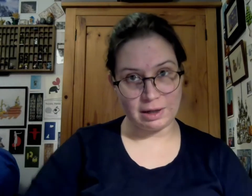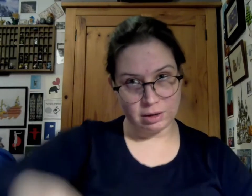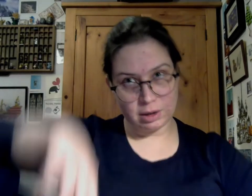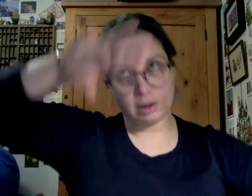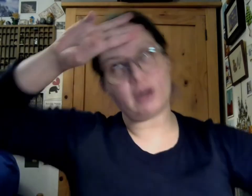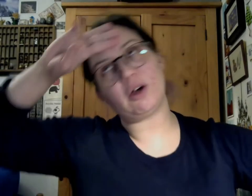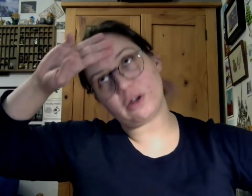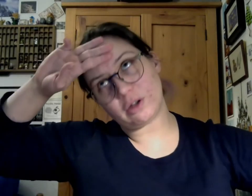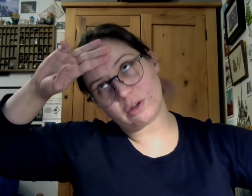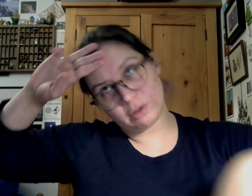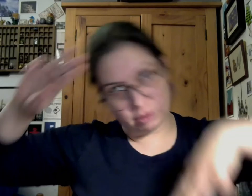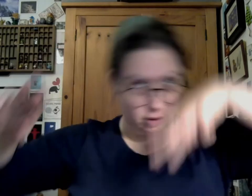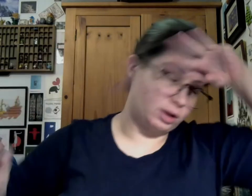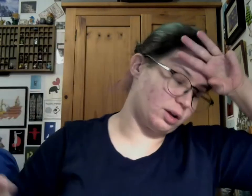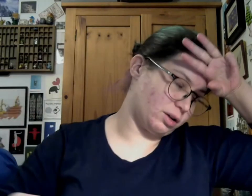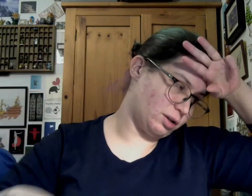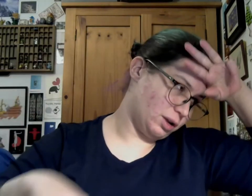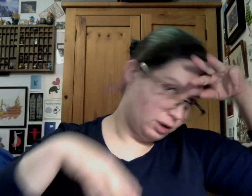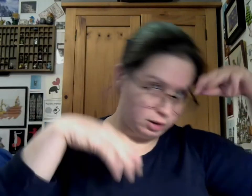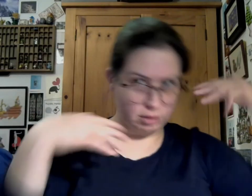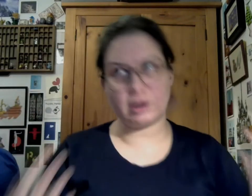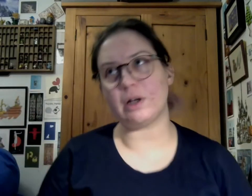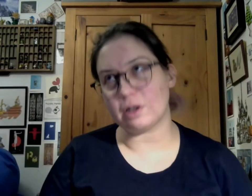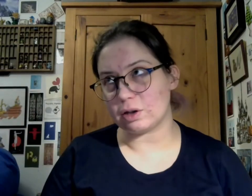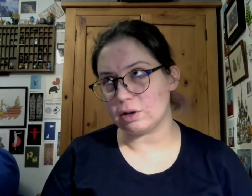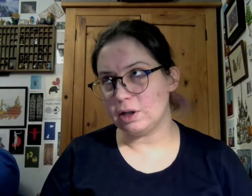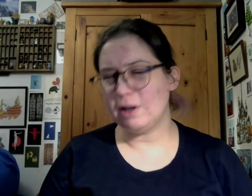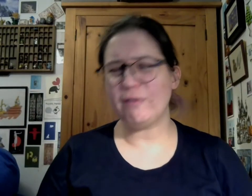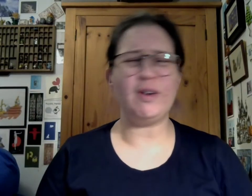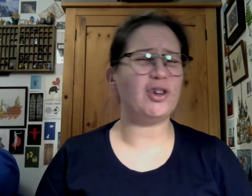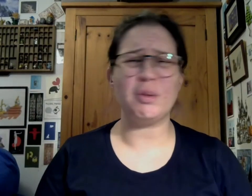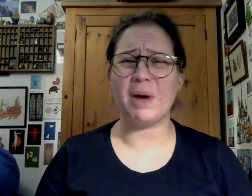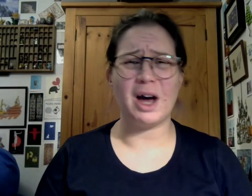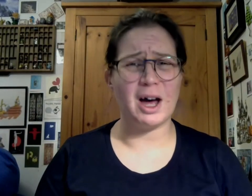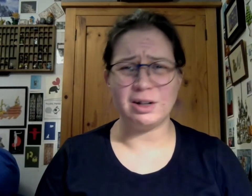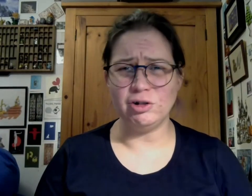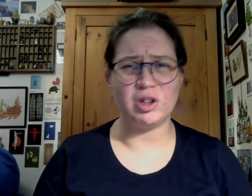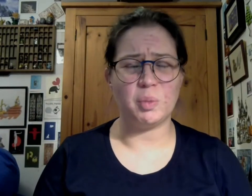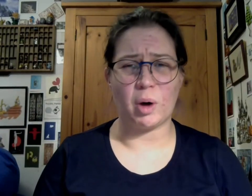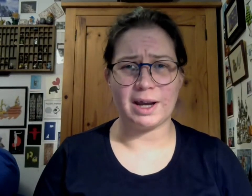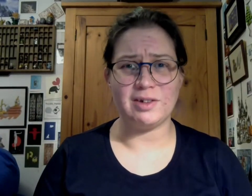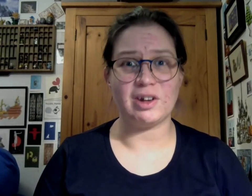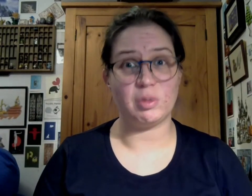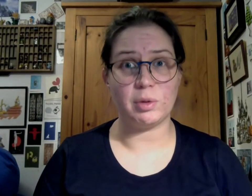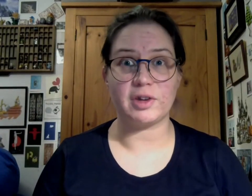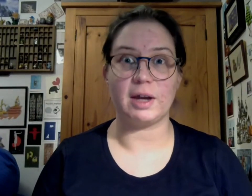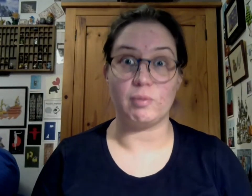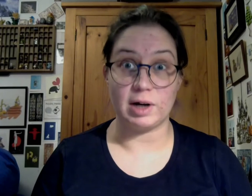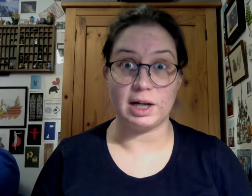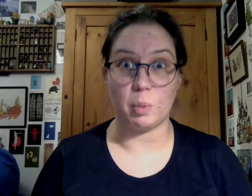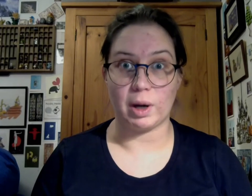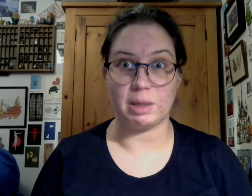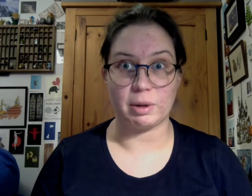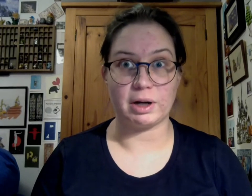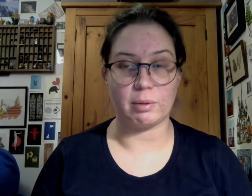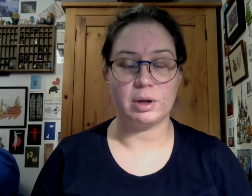in. Ugh, ugh, ugh, fisherman, she whined, and she was getting really whiny by now.